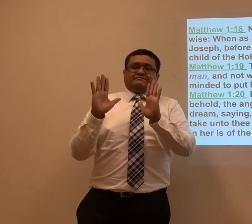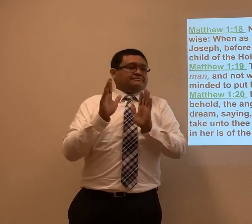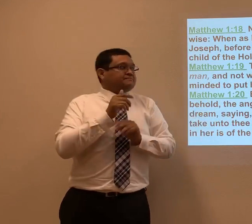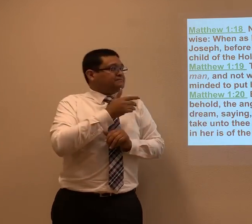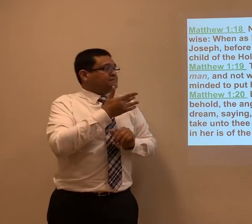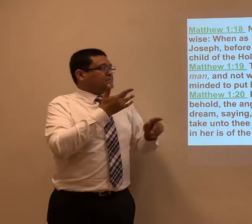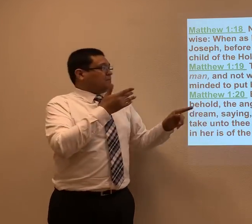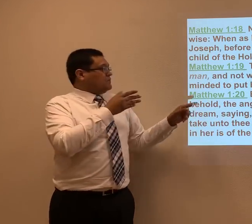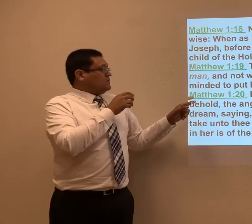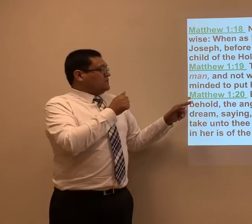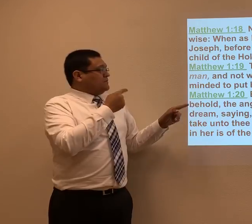example.